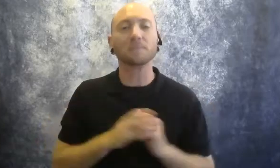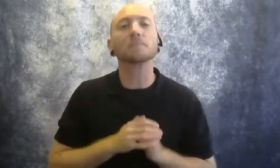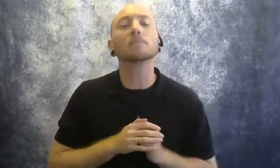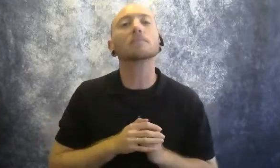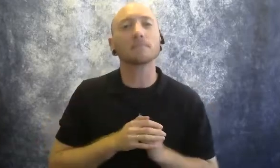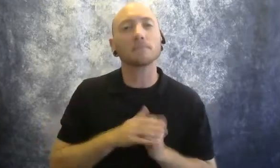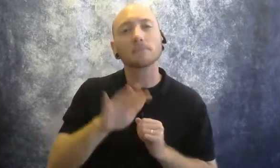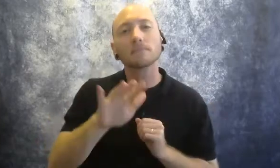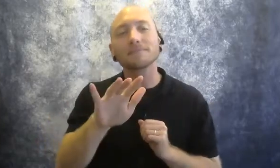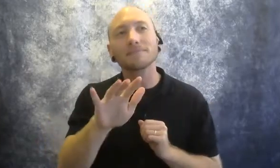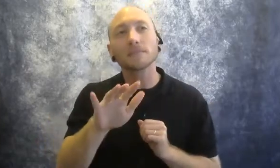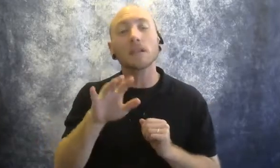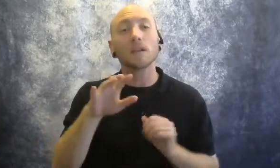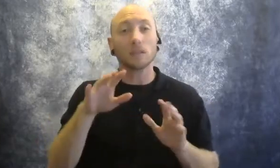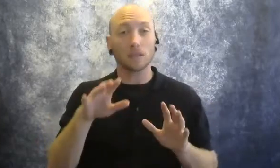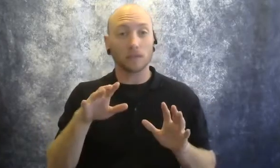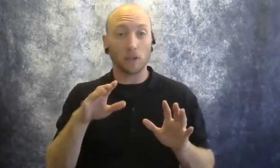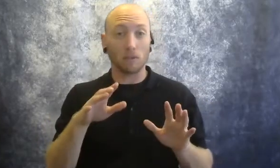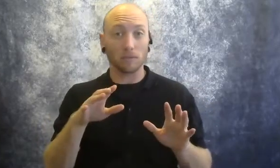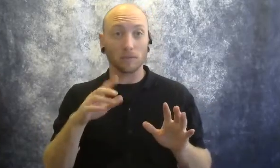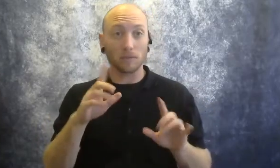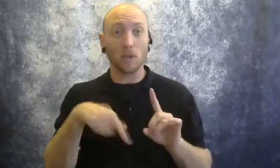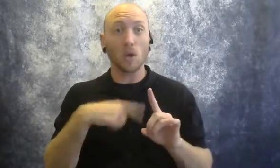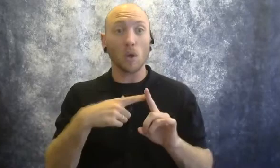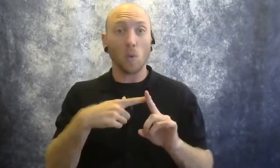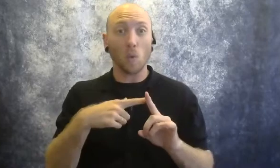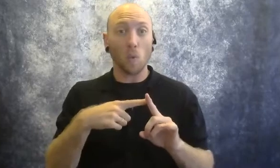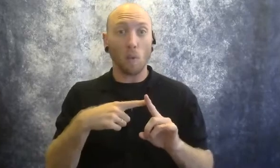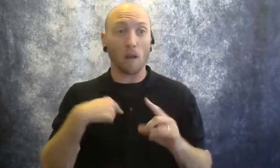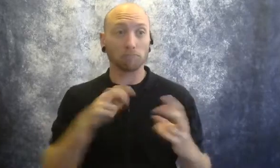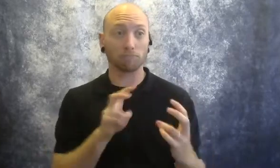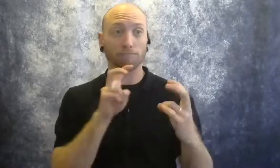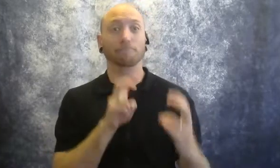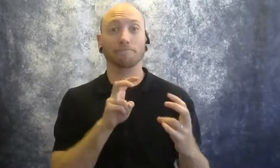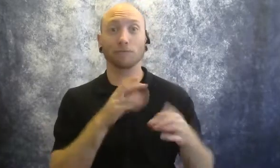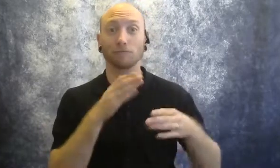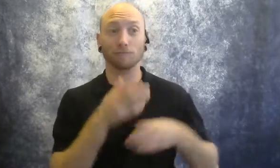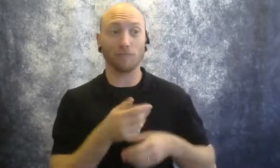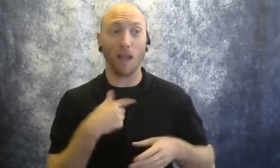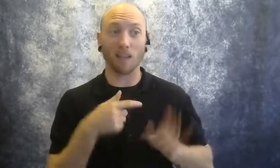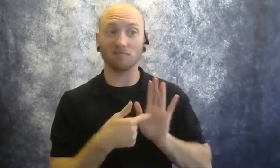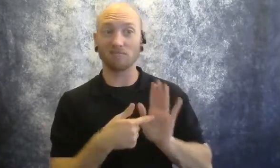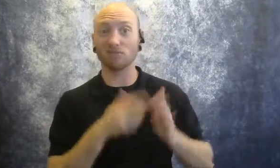live. So, by the way, I mean, by the time we got to sharing this